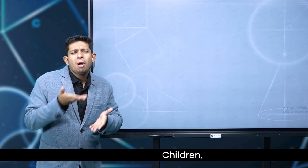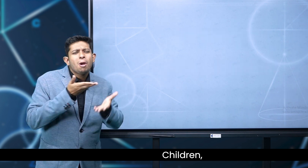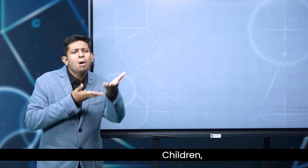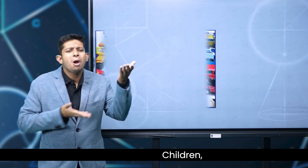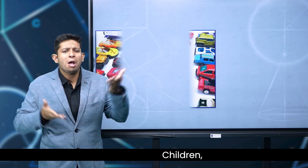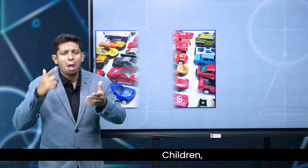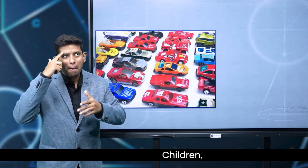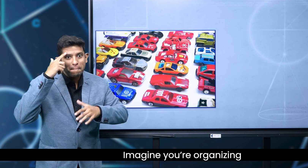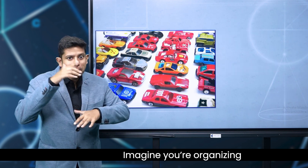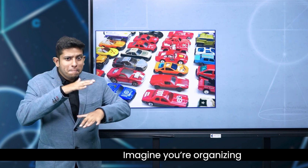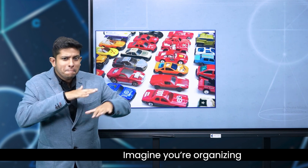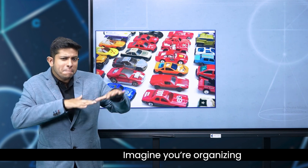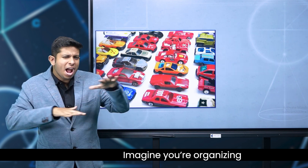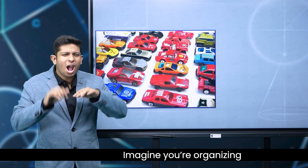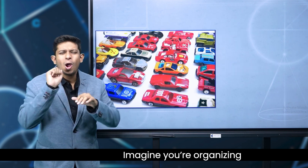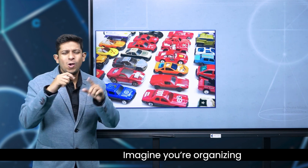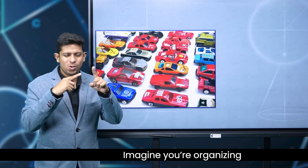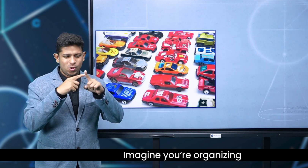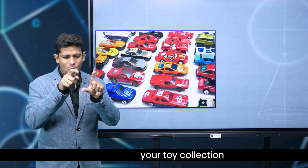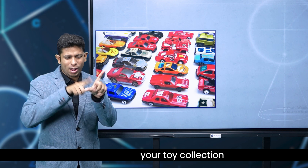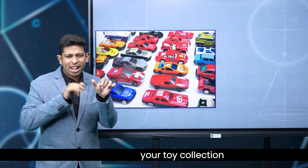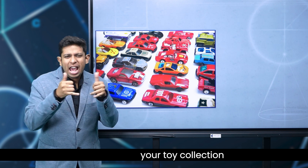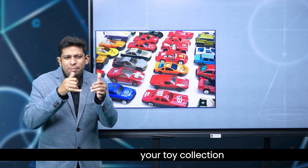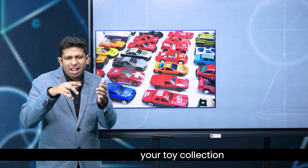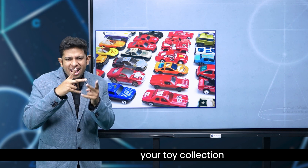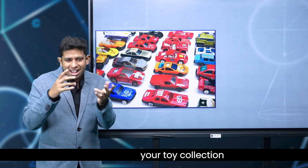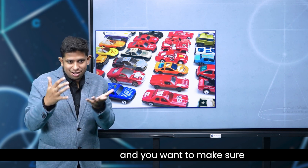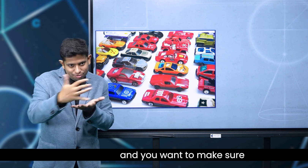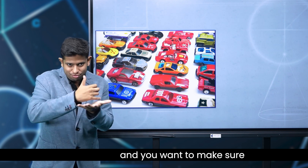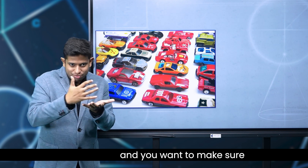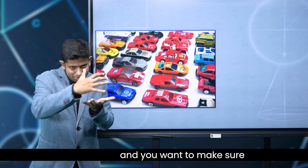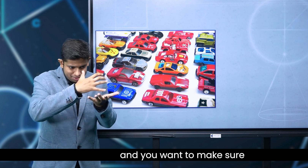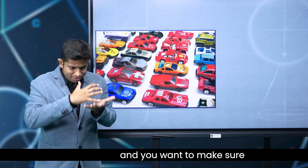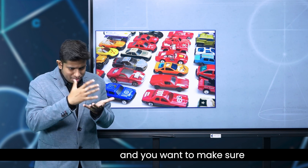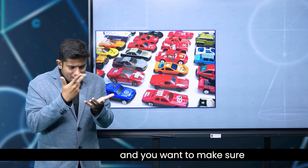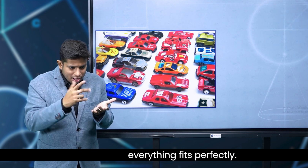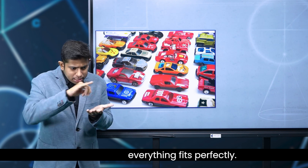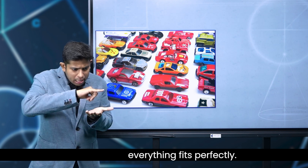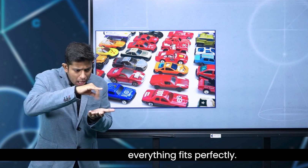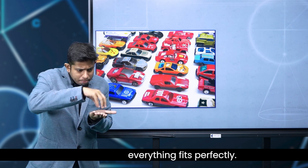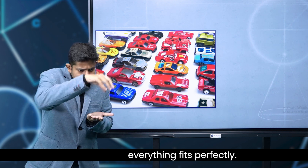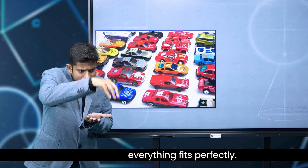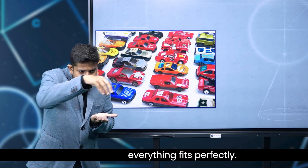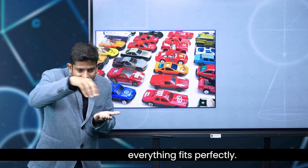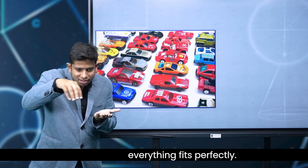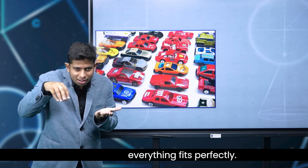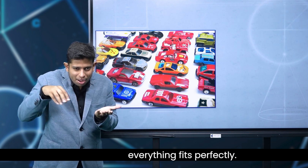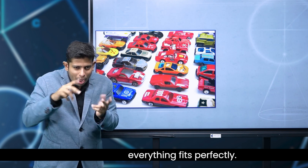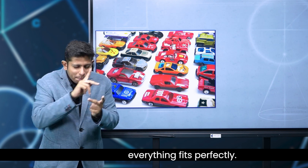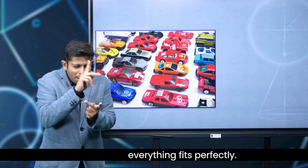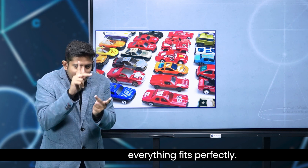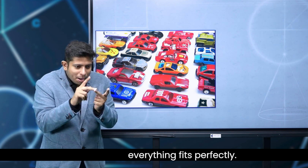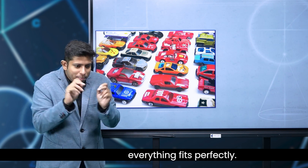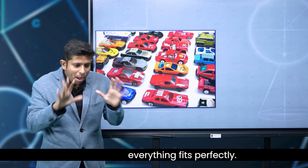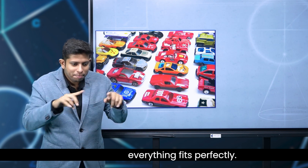Children, imagine you're organizing your toy collection and you want to make sure everything fits perfectly.